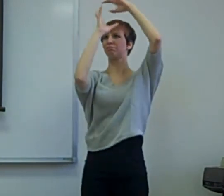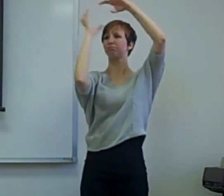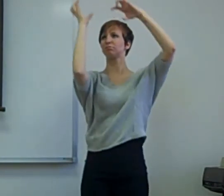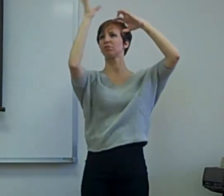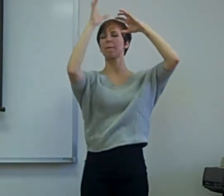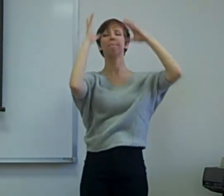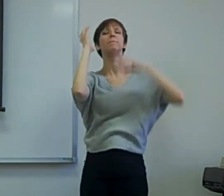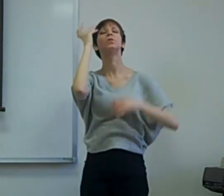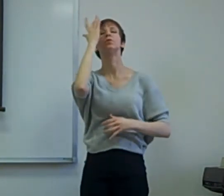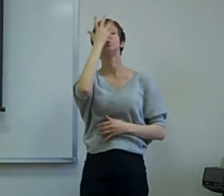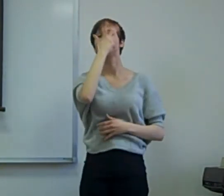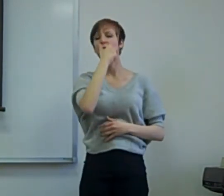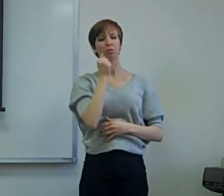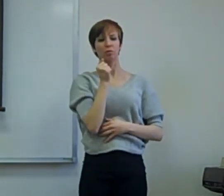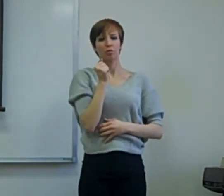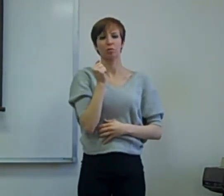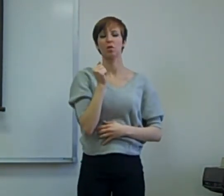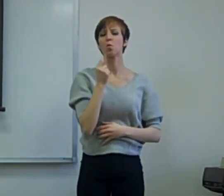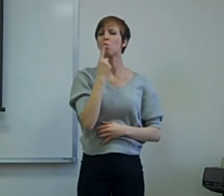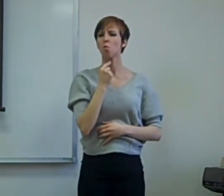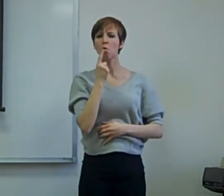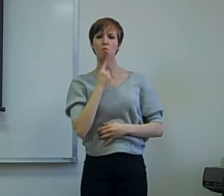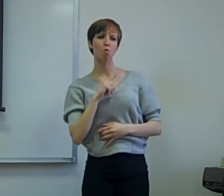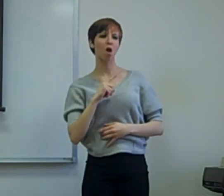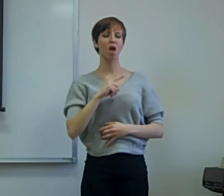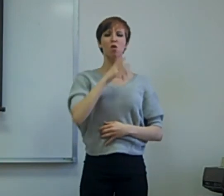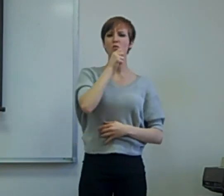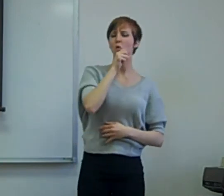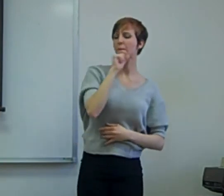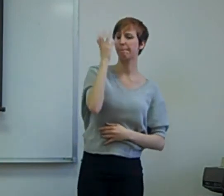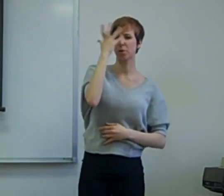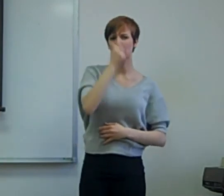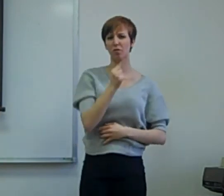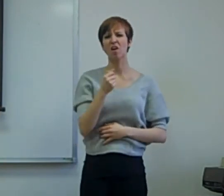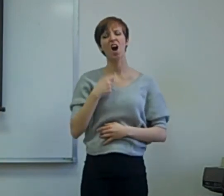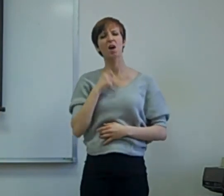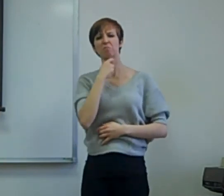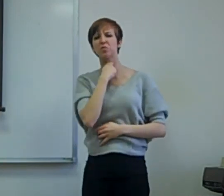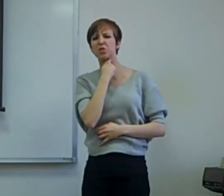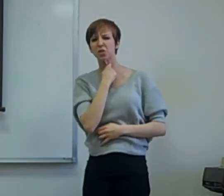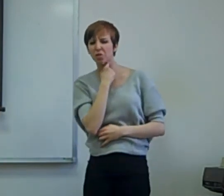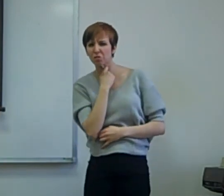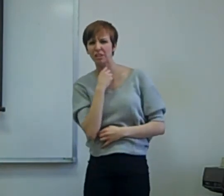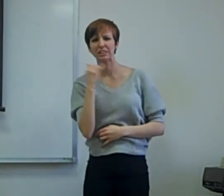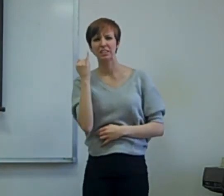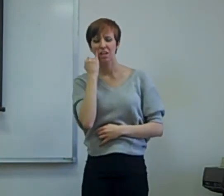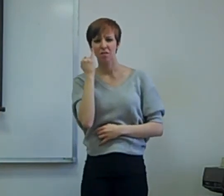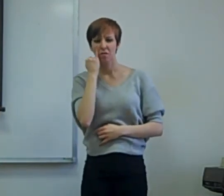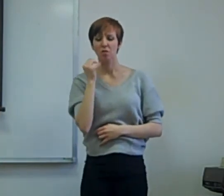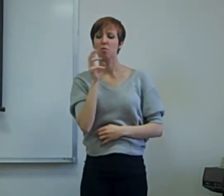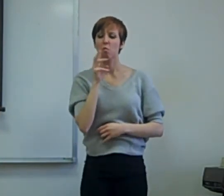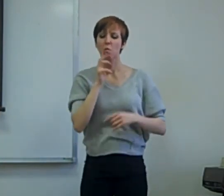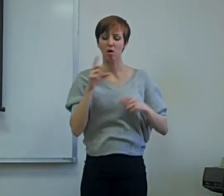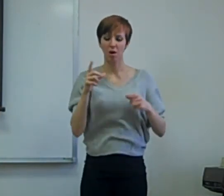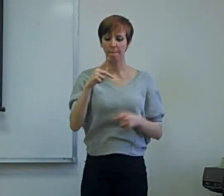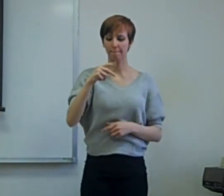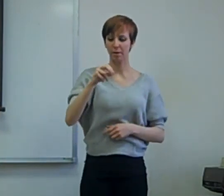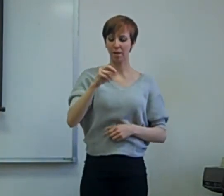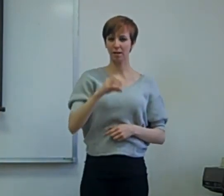was like just on fire. And so I thought, well, I wonder what that would look like reflected in the pond. So I run around the pond, climb over the fence, get